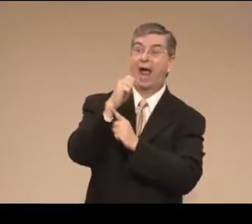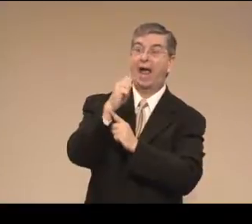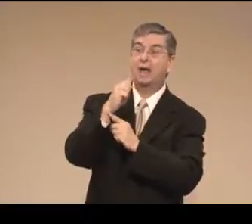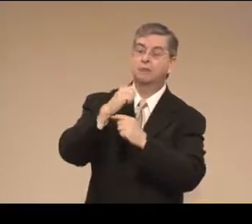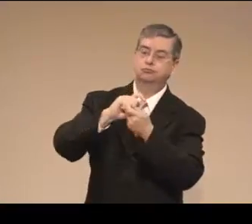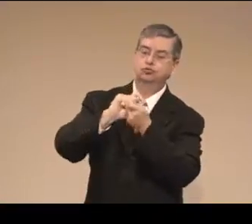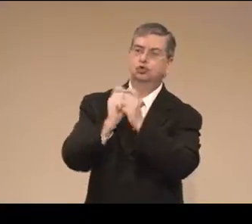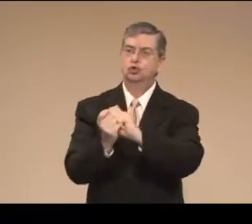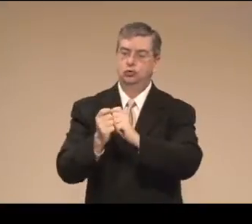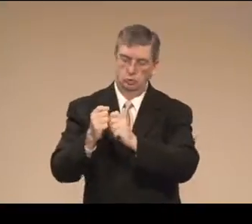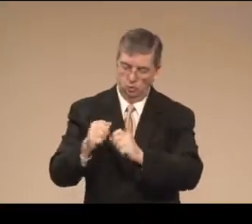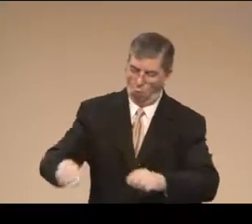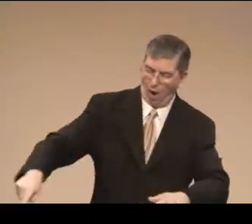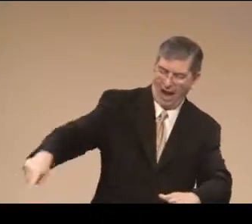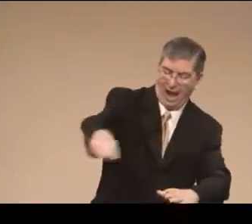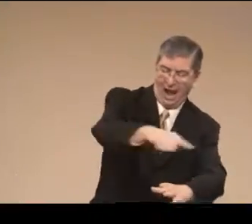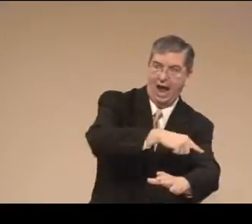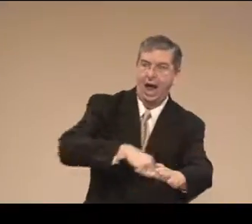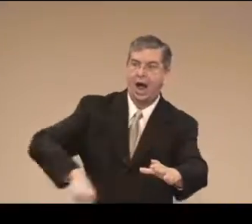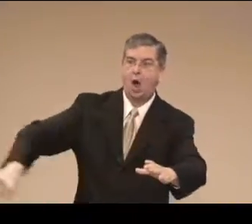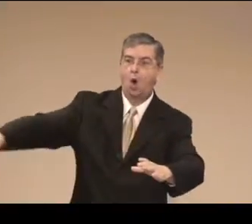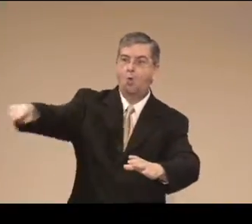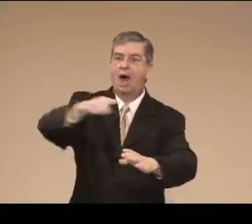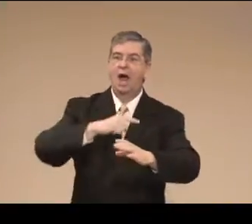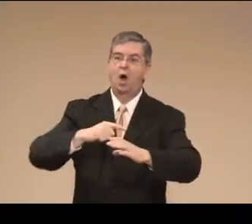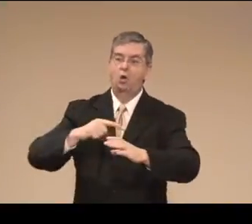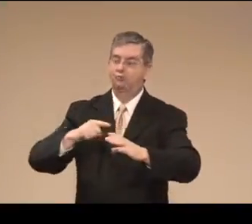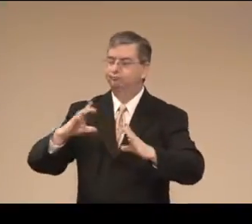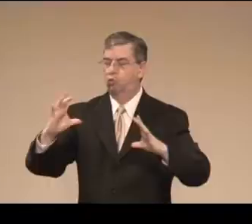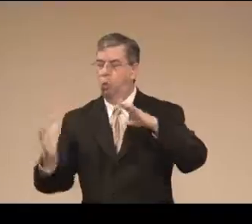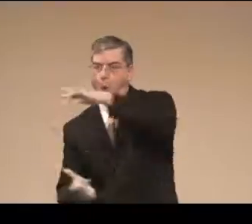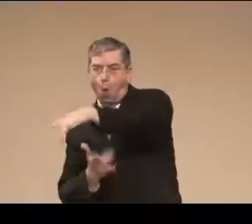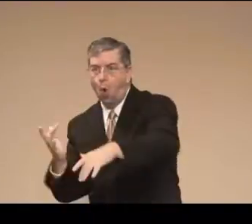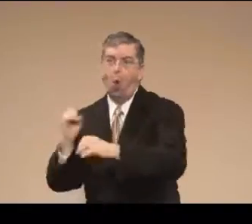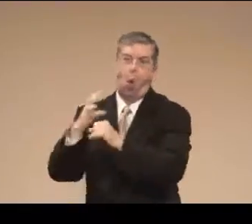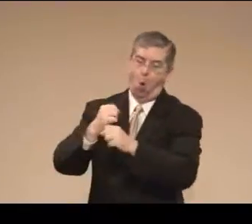And the winepress is where they made wine. There were these huge vats.